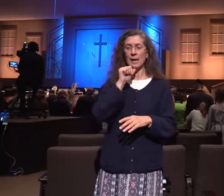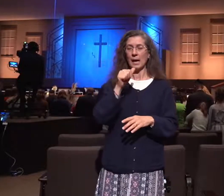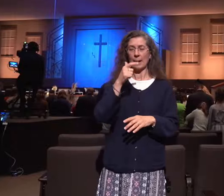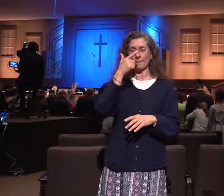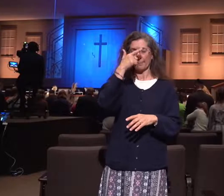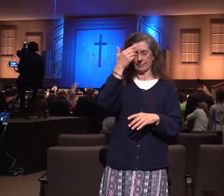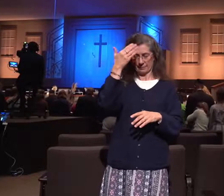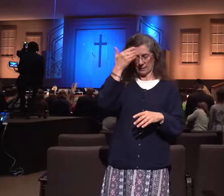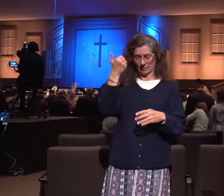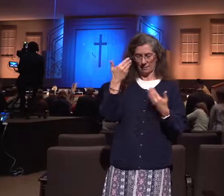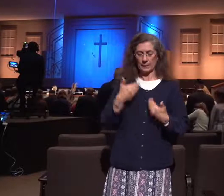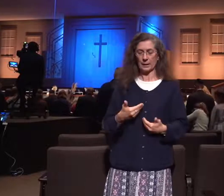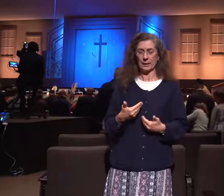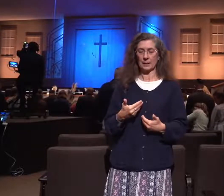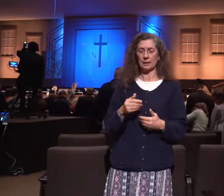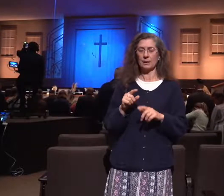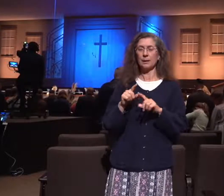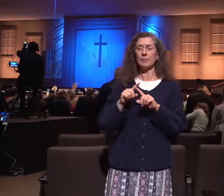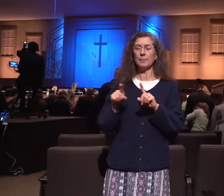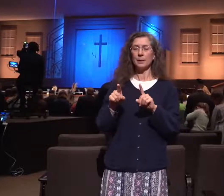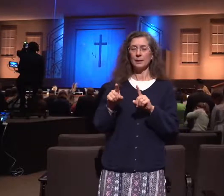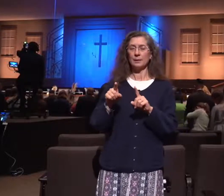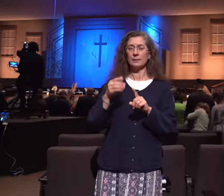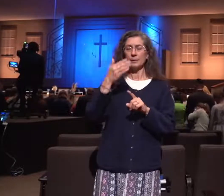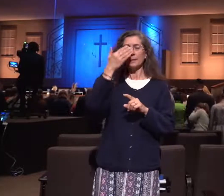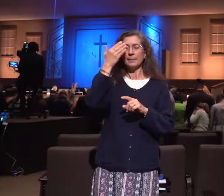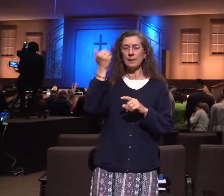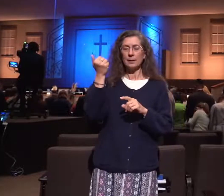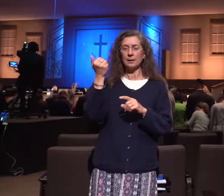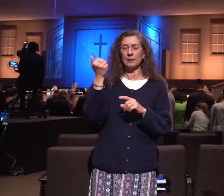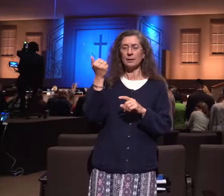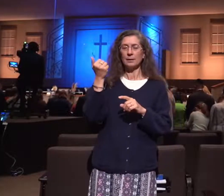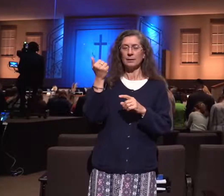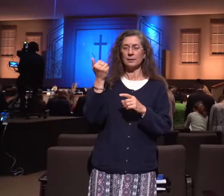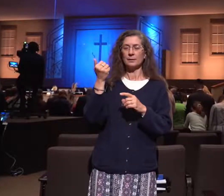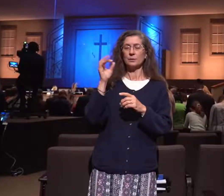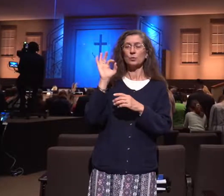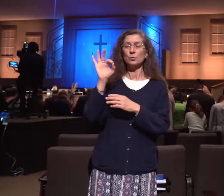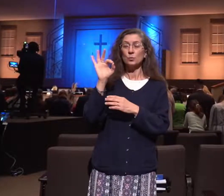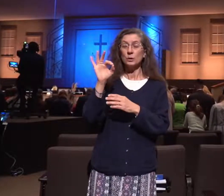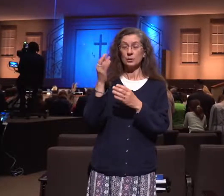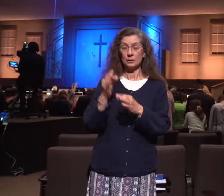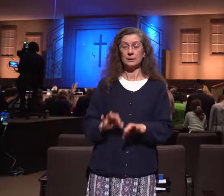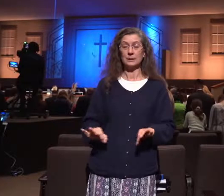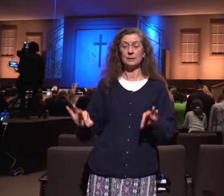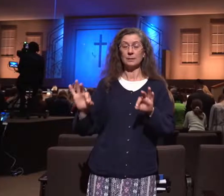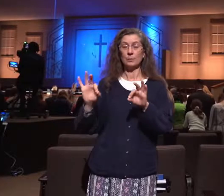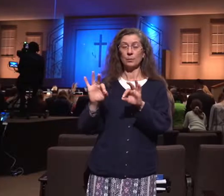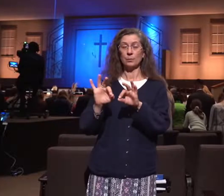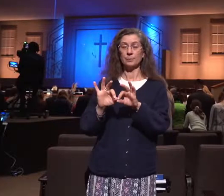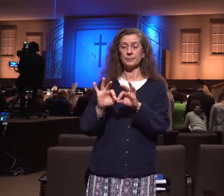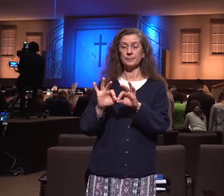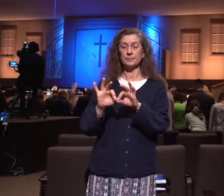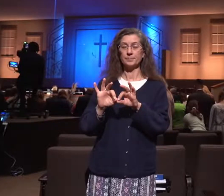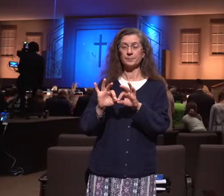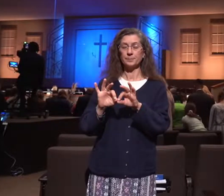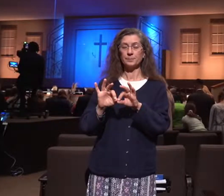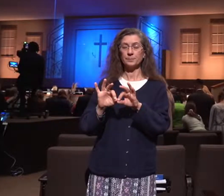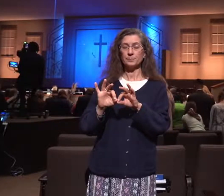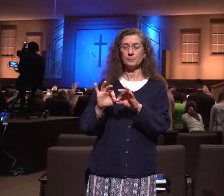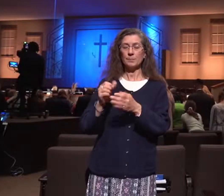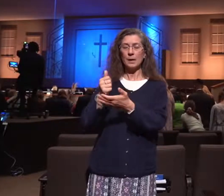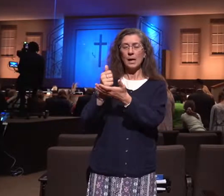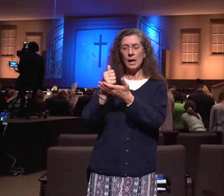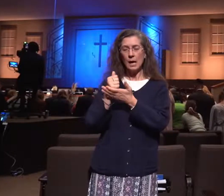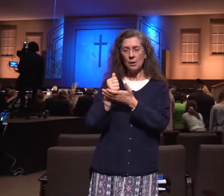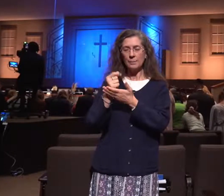messenger, but because of what's preached. Preaching is important. So, Lord, I pray you would anoint my mind